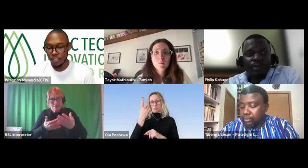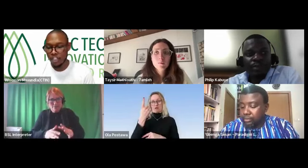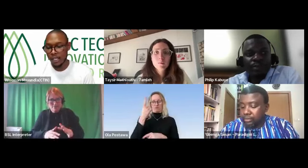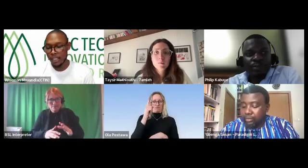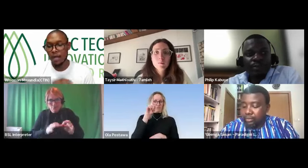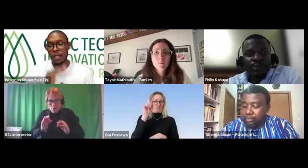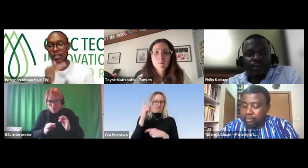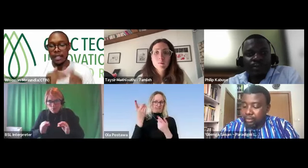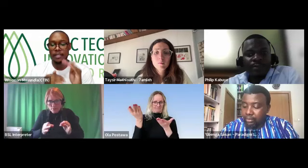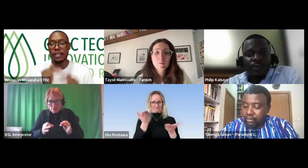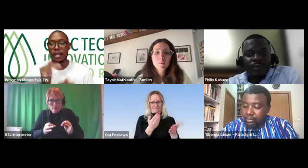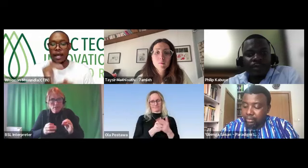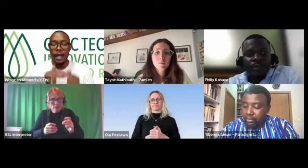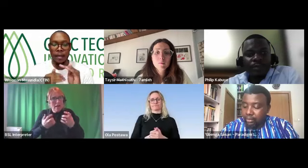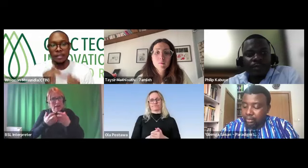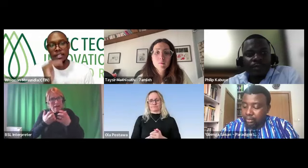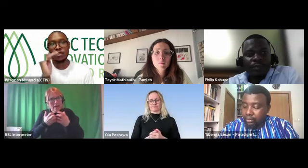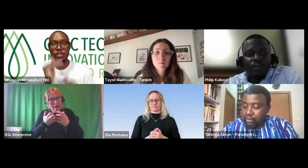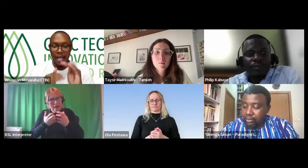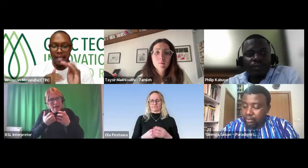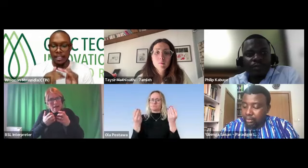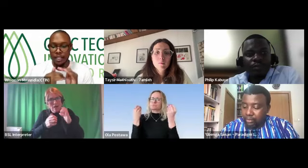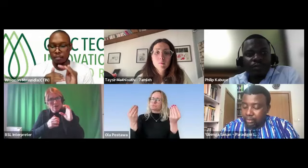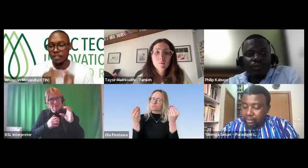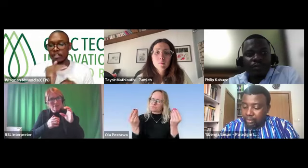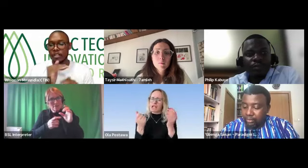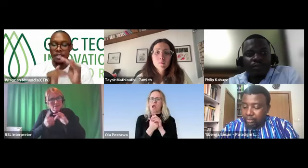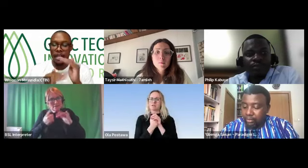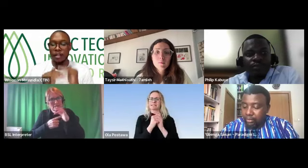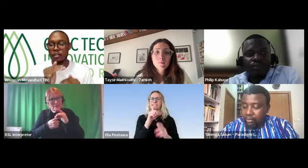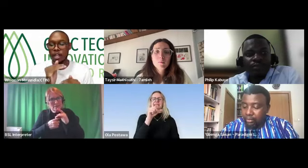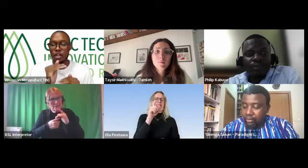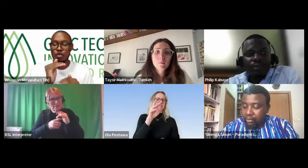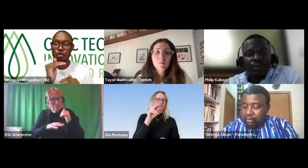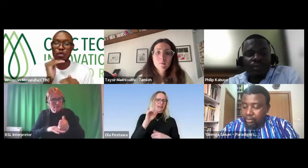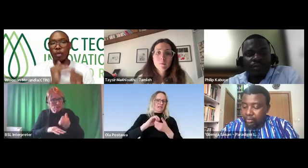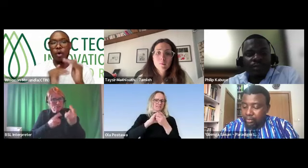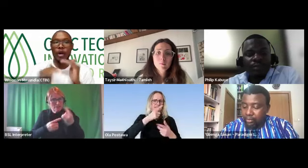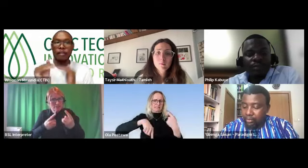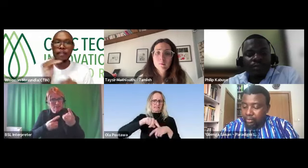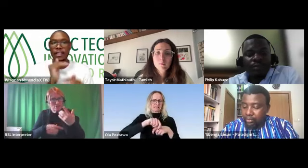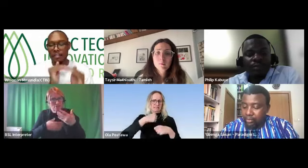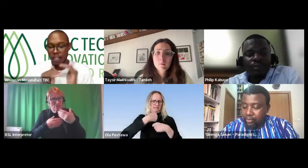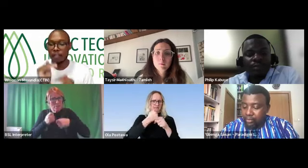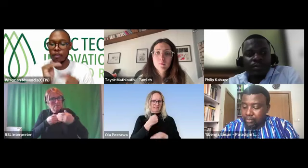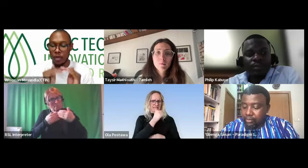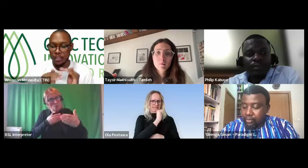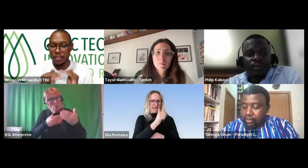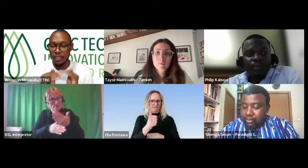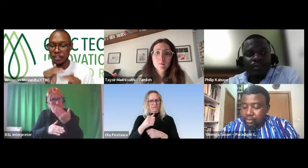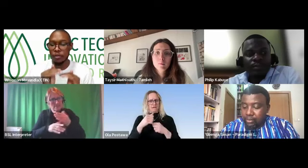another question on the chat, how then does civil society then position themselves to more